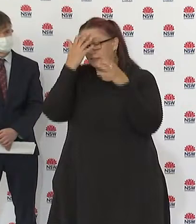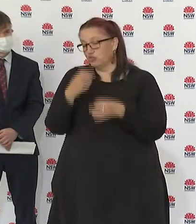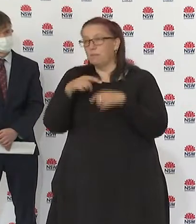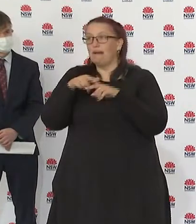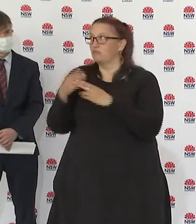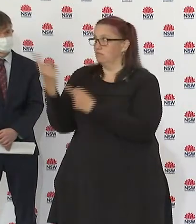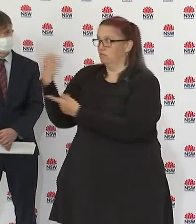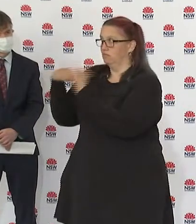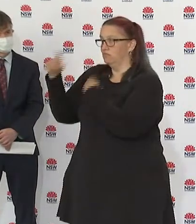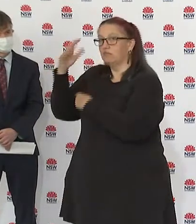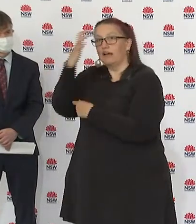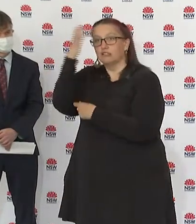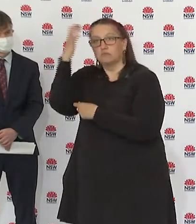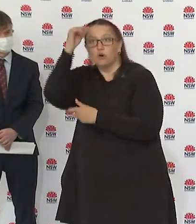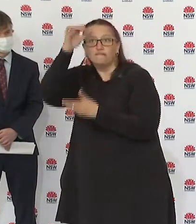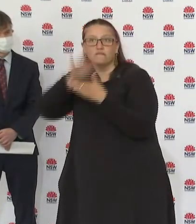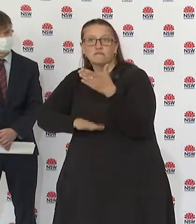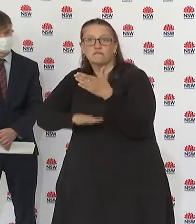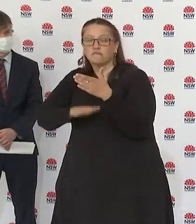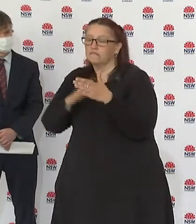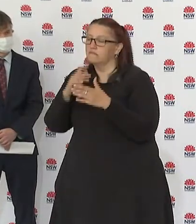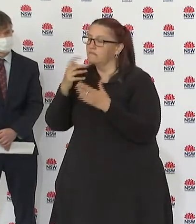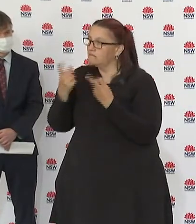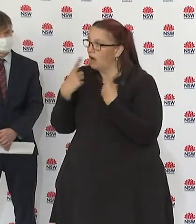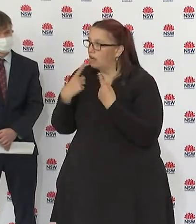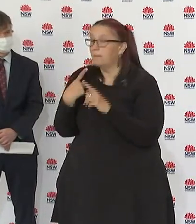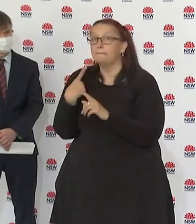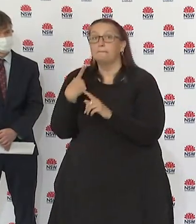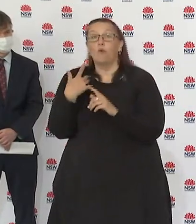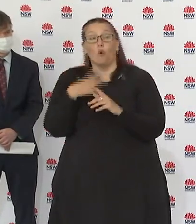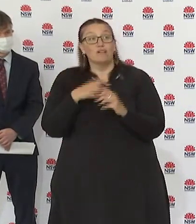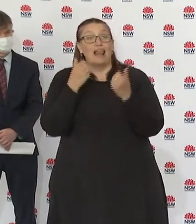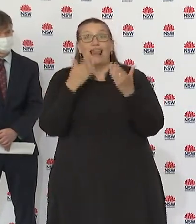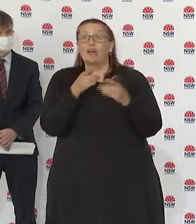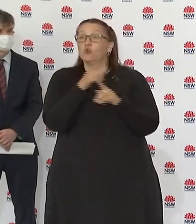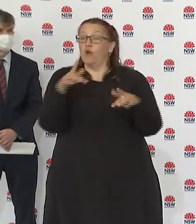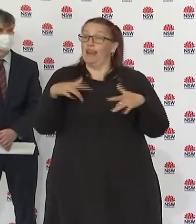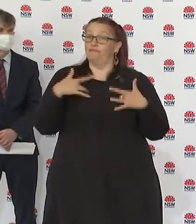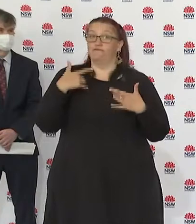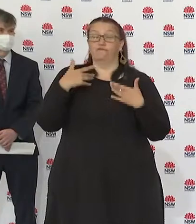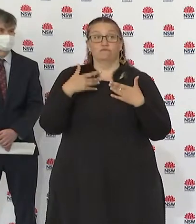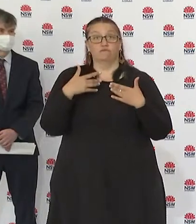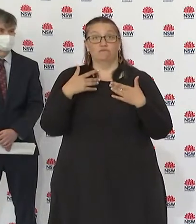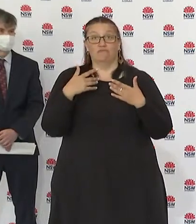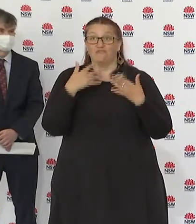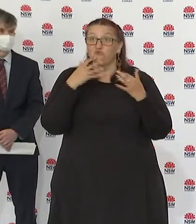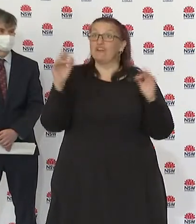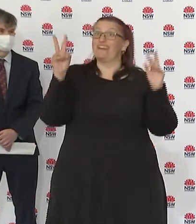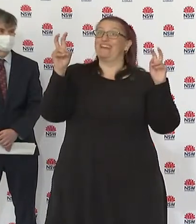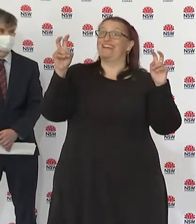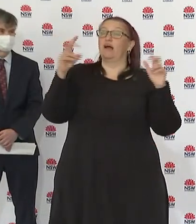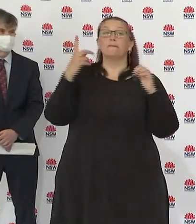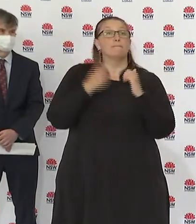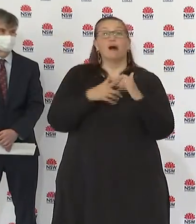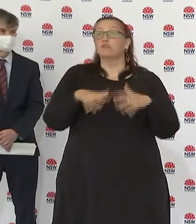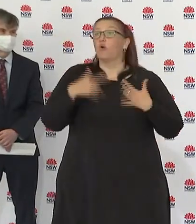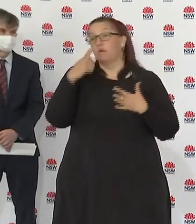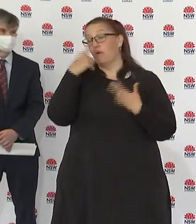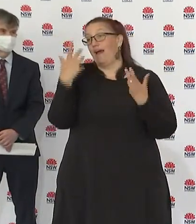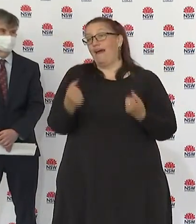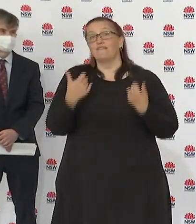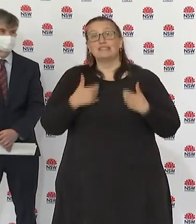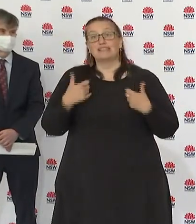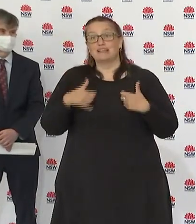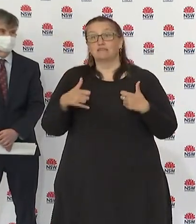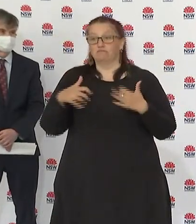to live as freely as we can allow them, but also mindful of the fact that we don't want people in the community infectious with the virus